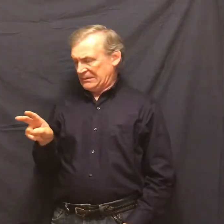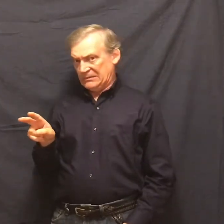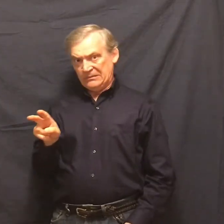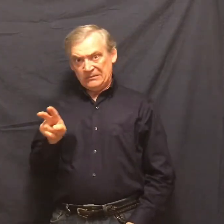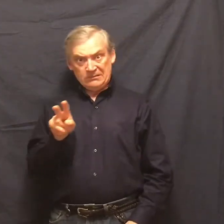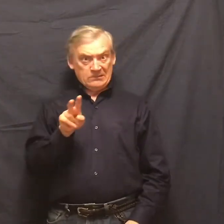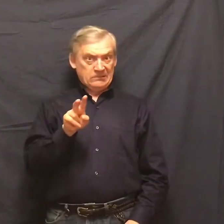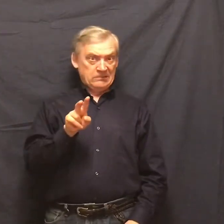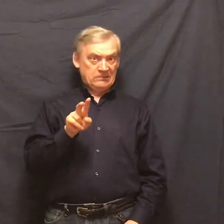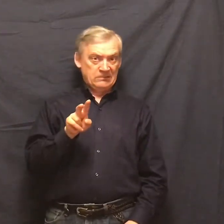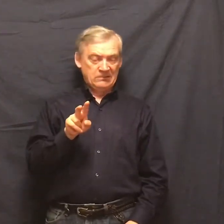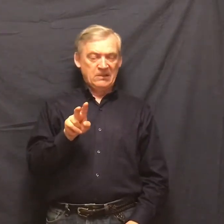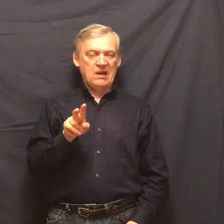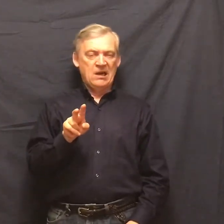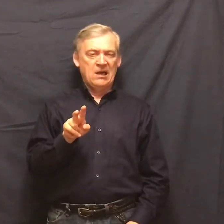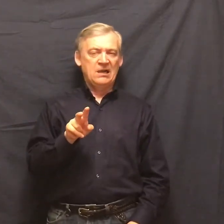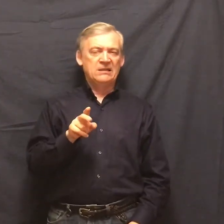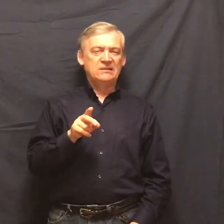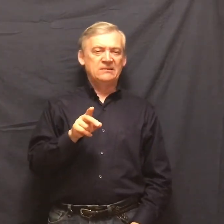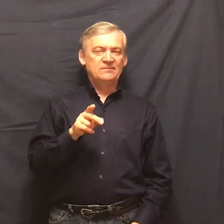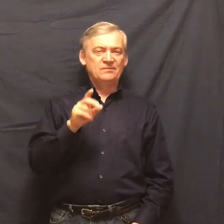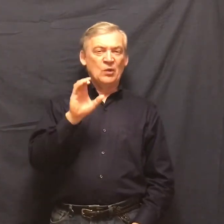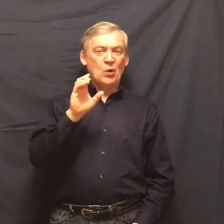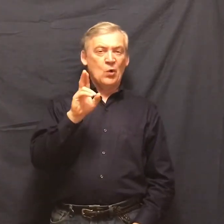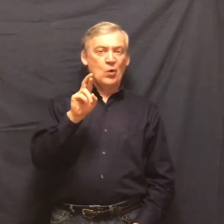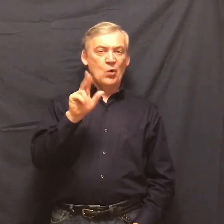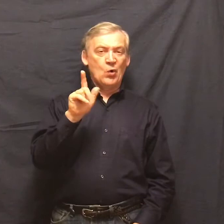"He was in here a minute ago, but he went."